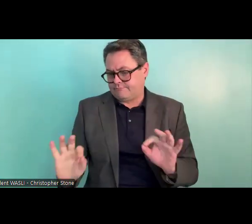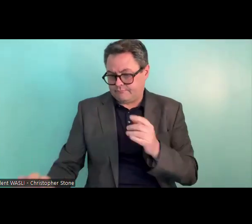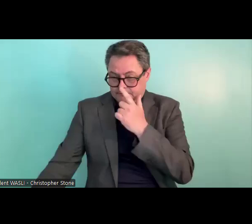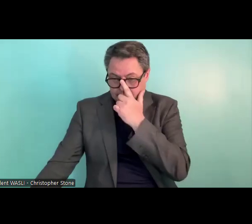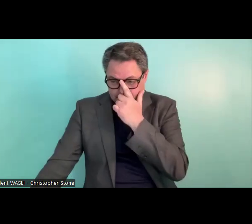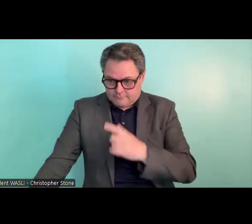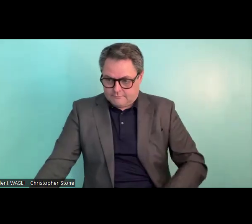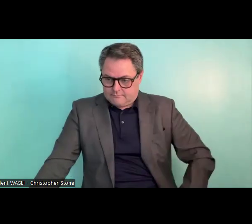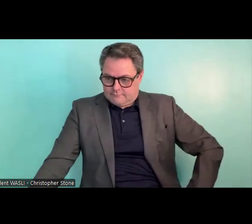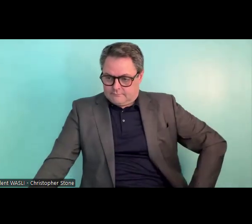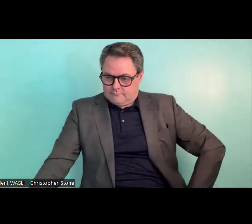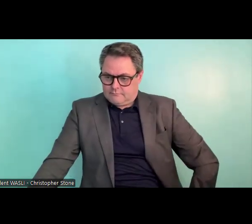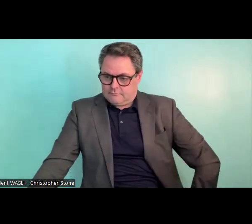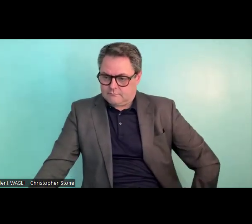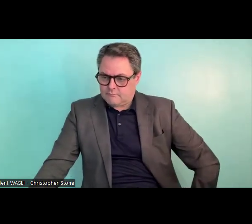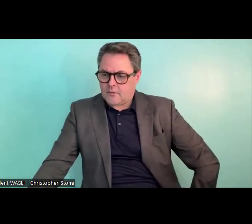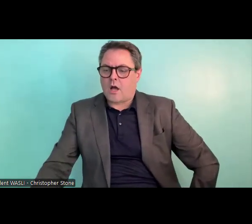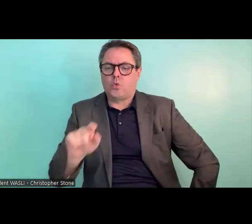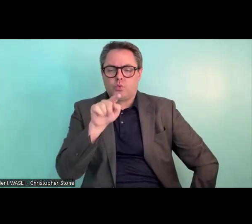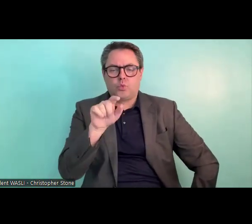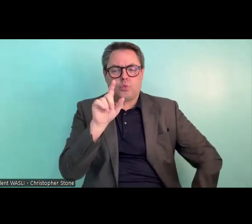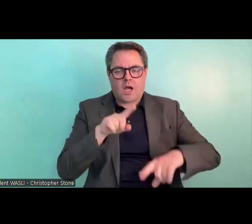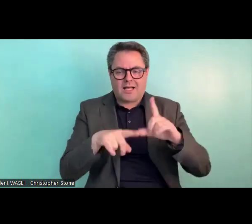And then that comes out with the results from everybody.